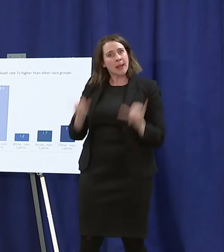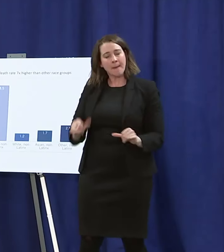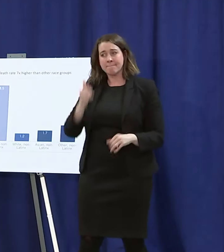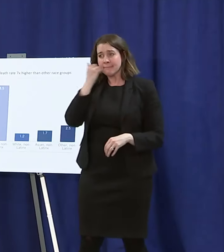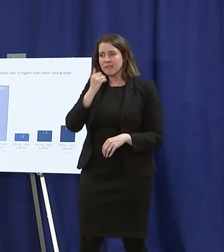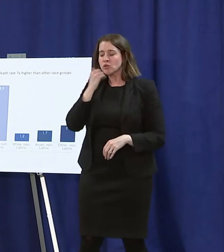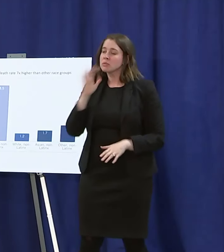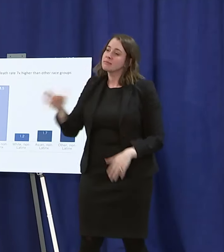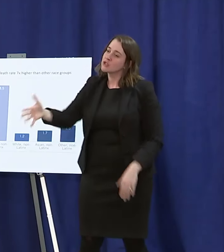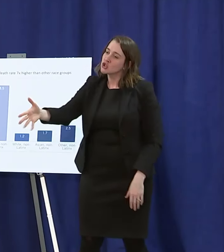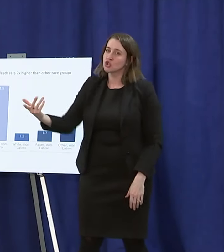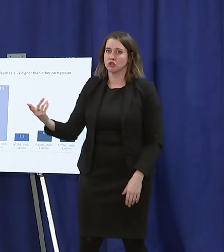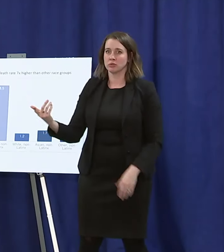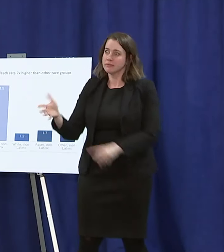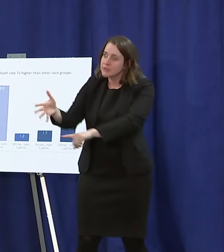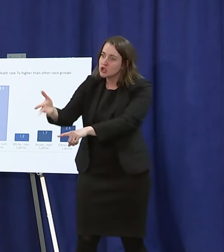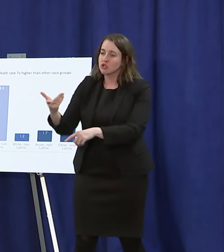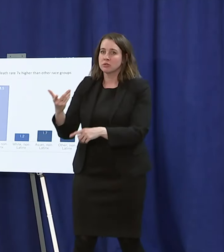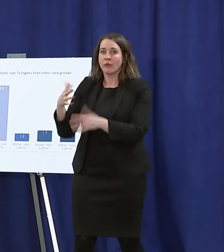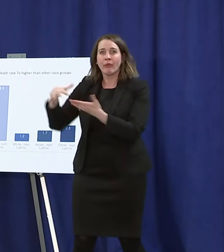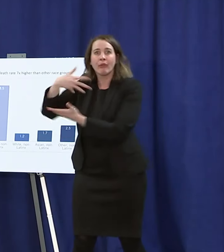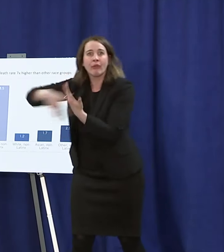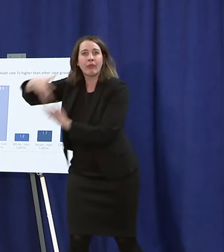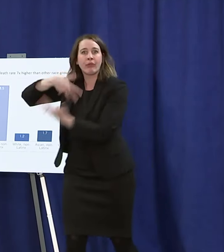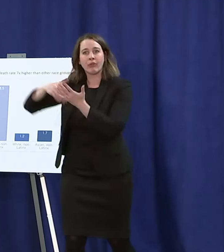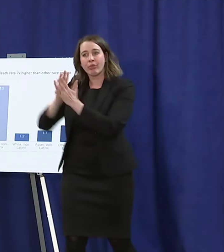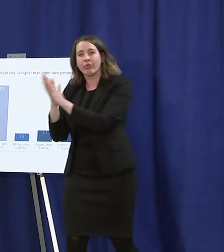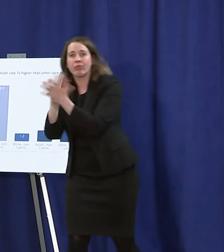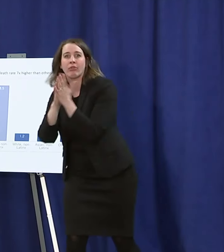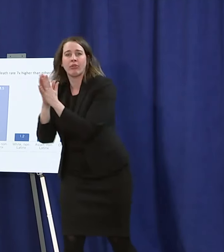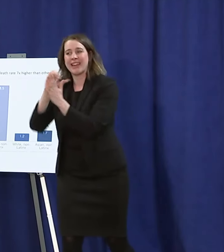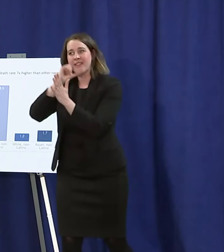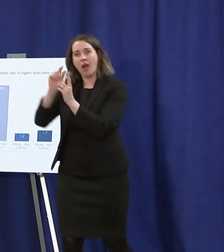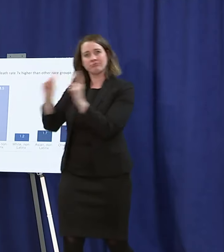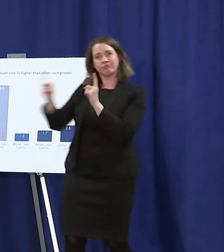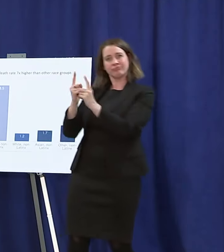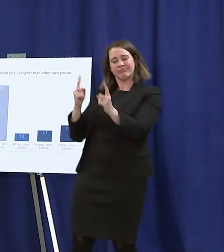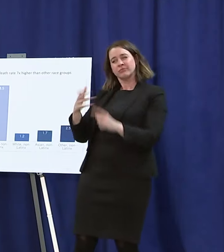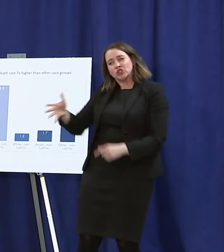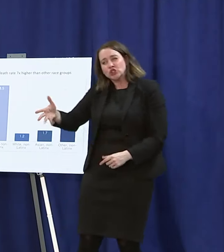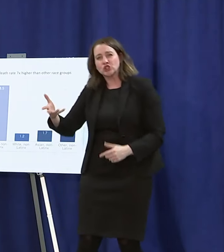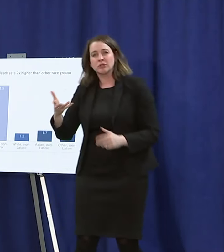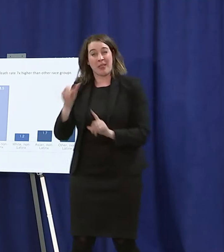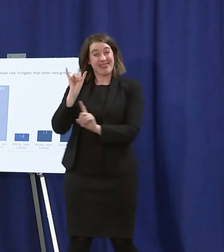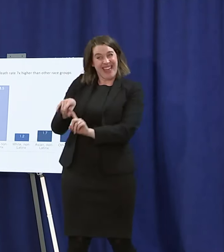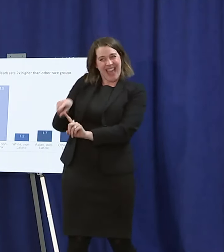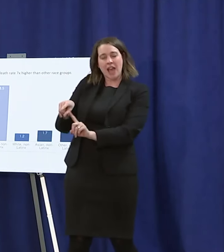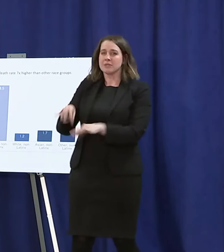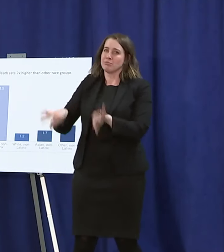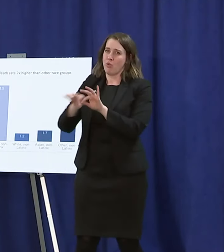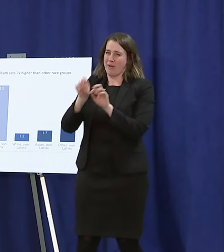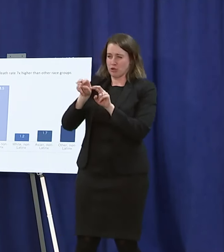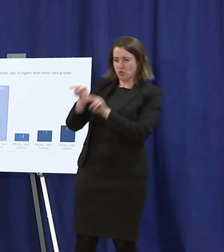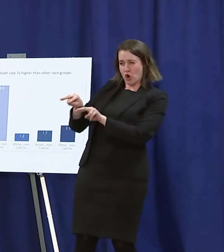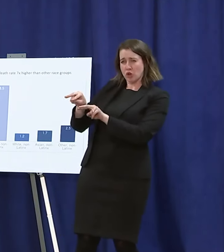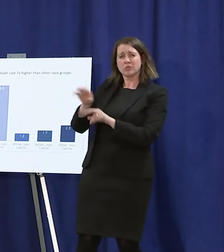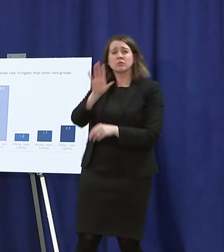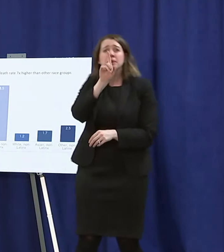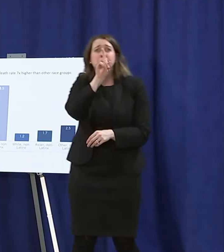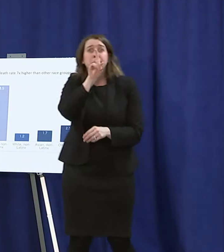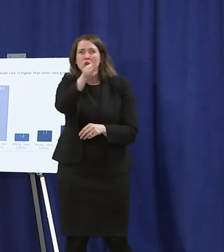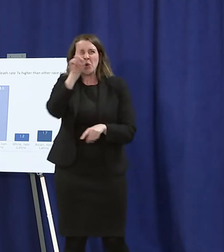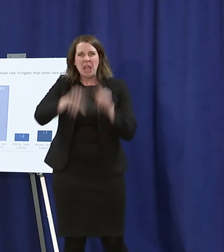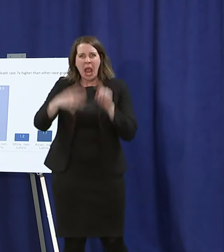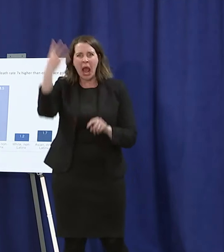to see people that are gathering in congregate settings. And that's the thing that's important. We're not saying people can't go